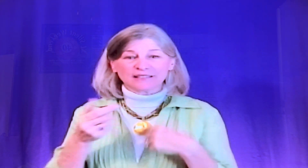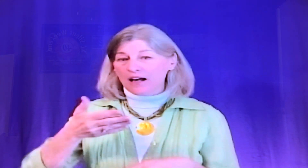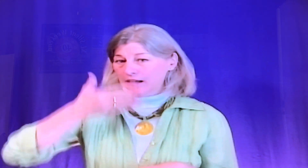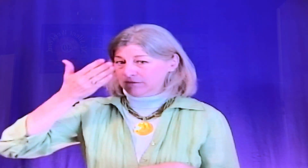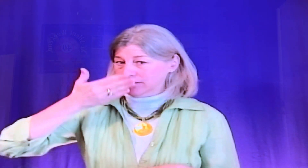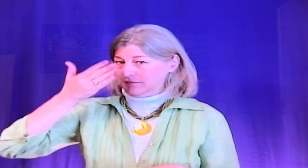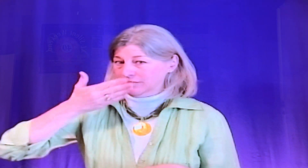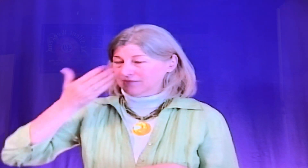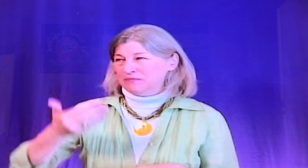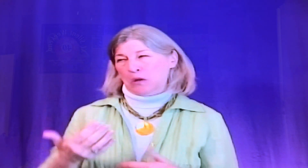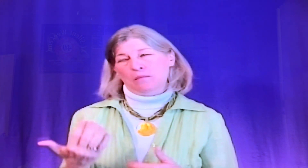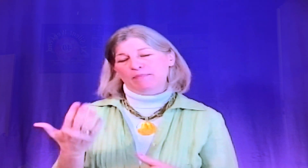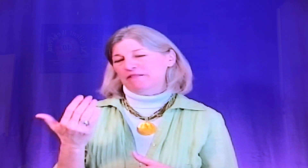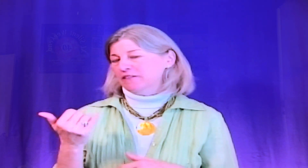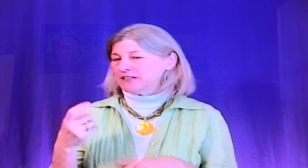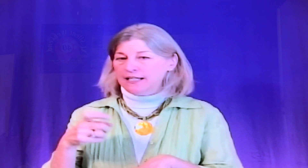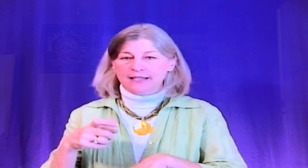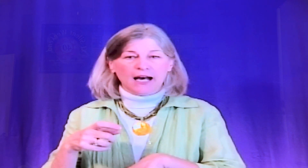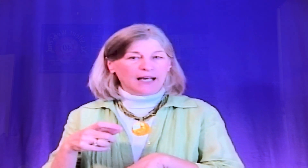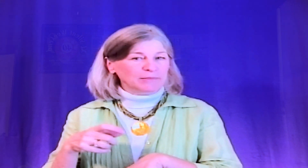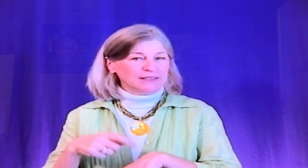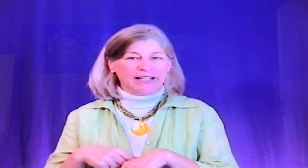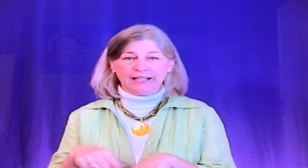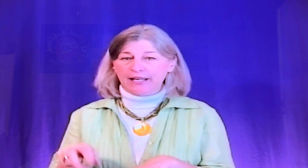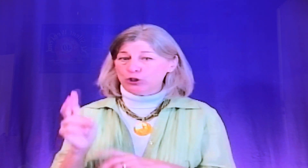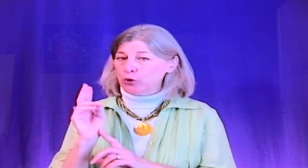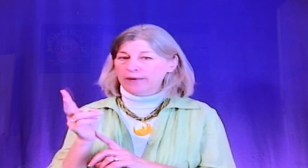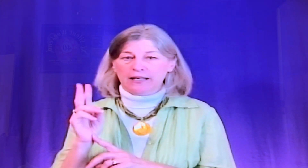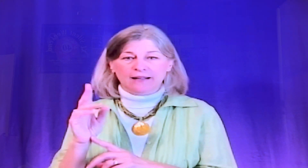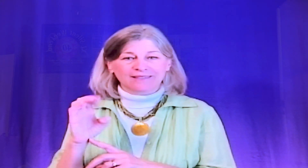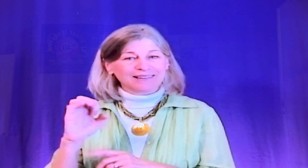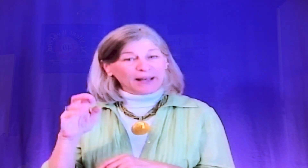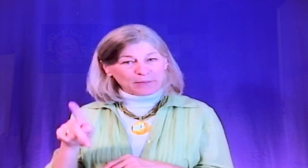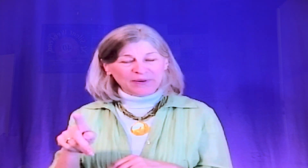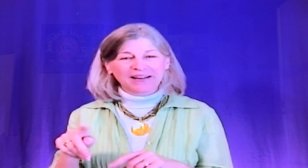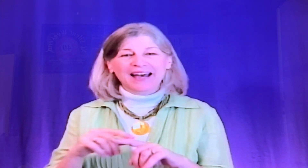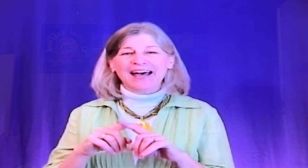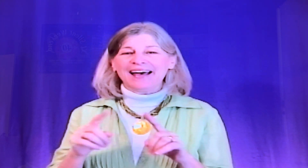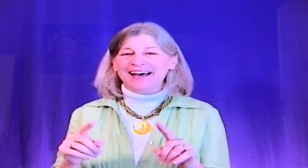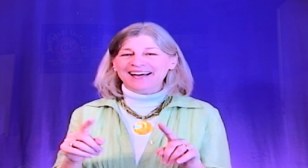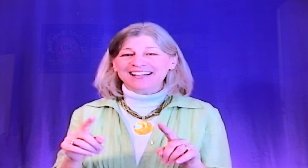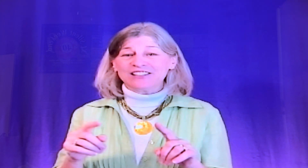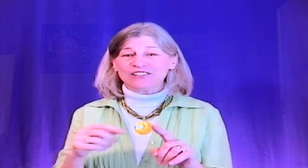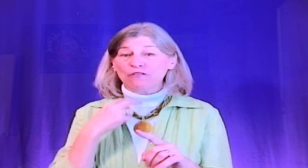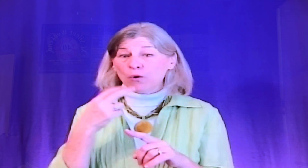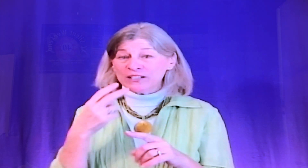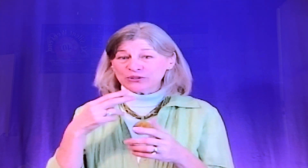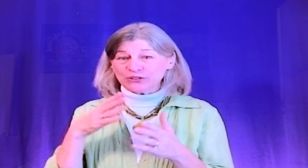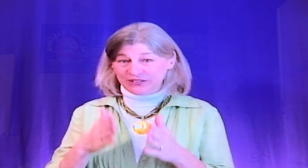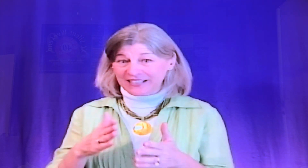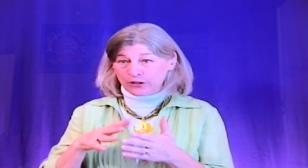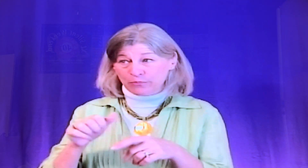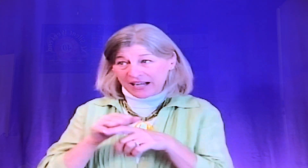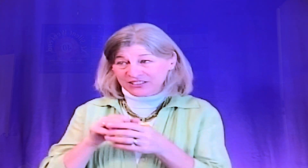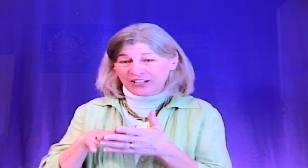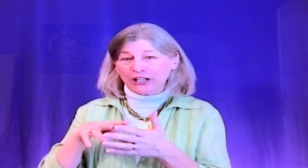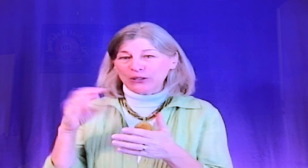sign, maybe 15 times in a 2-minute clip. And the voicers that are practicing and